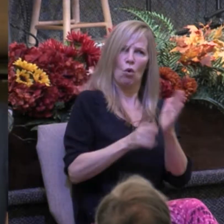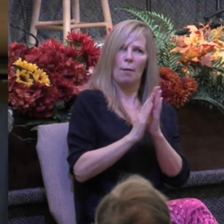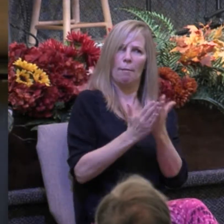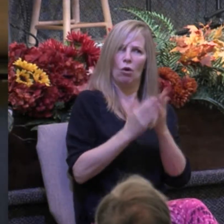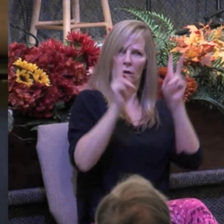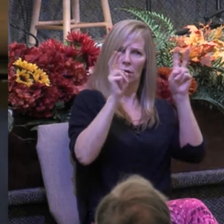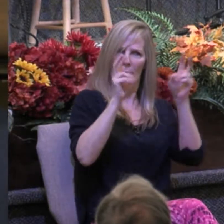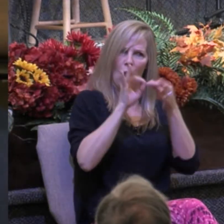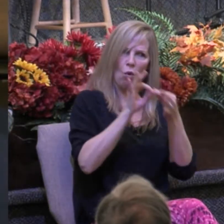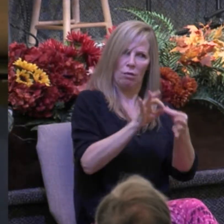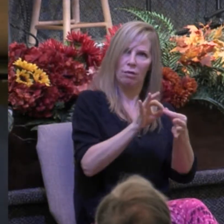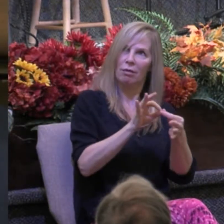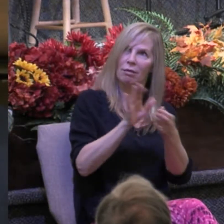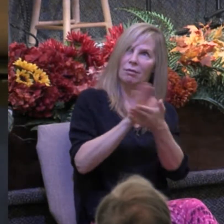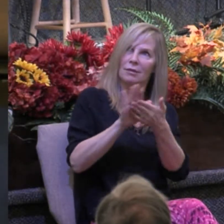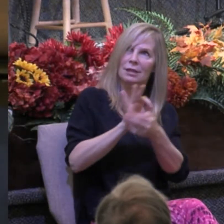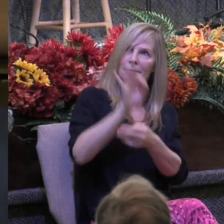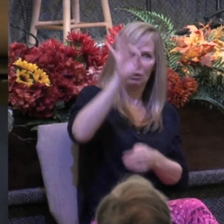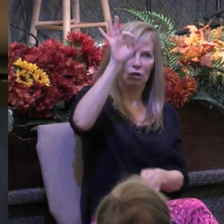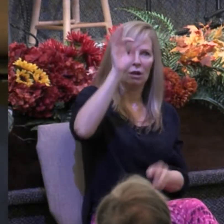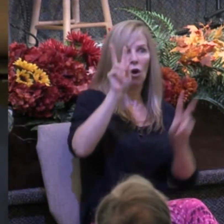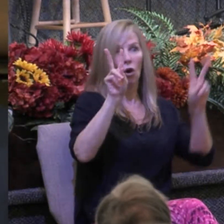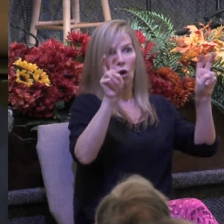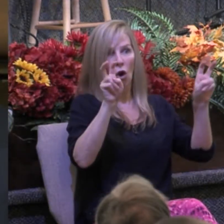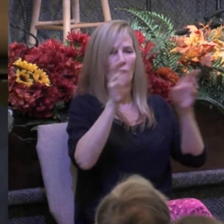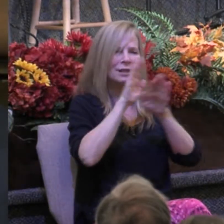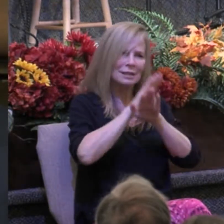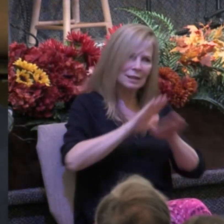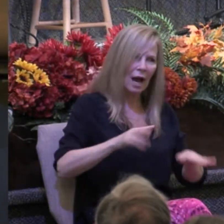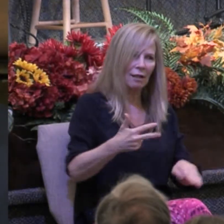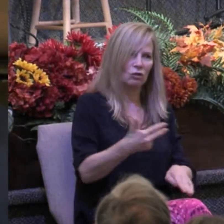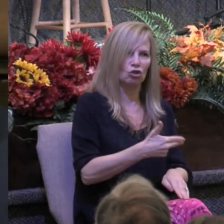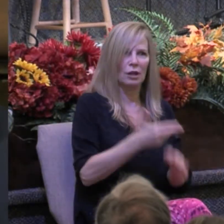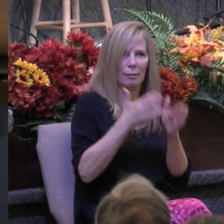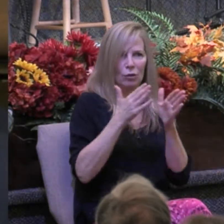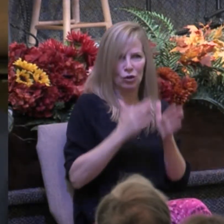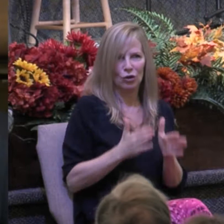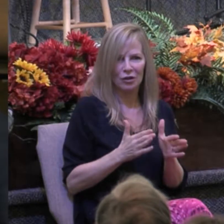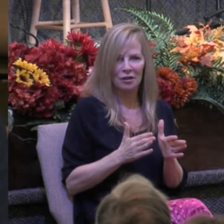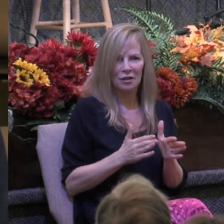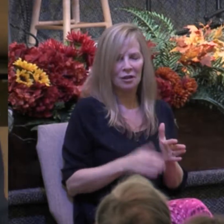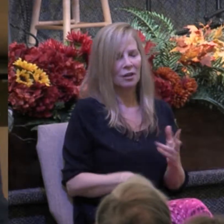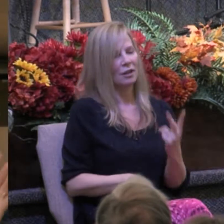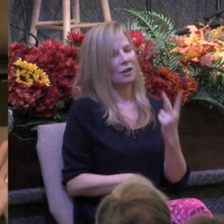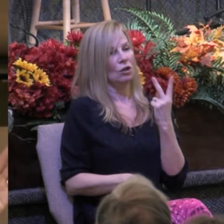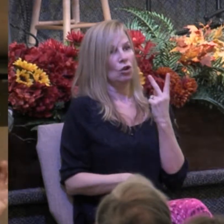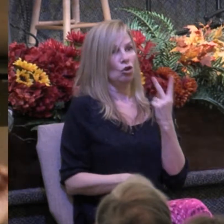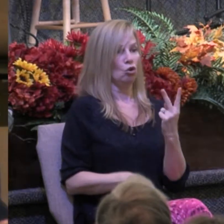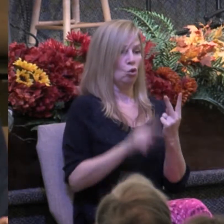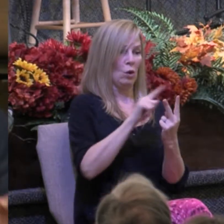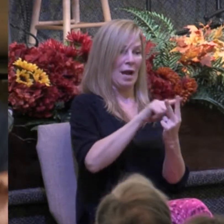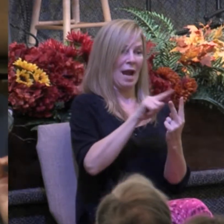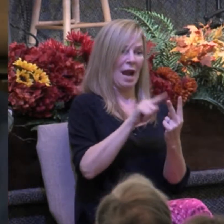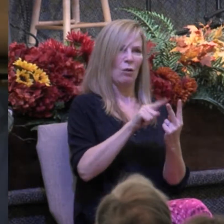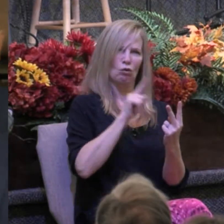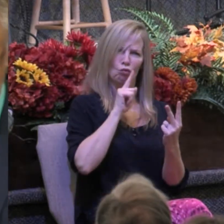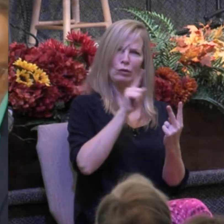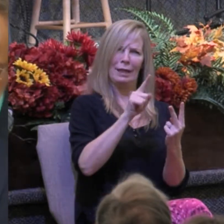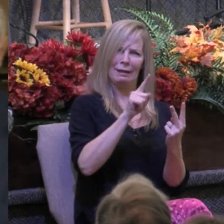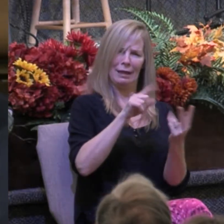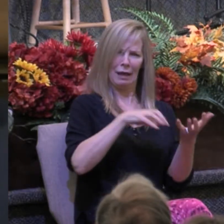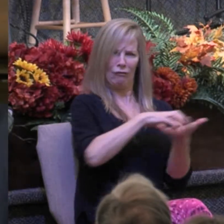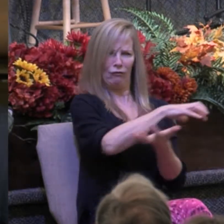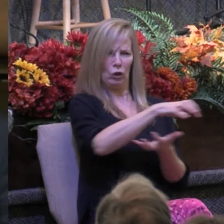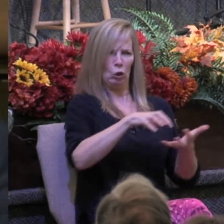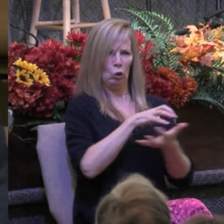The Silent Shepherd. He writes this: "Two errors regarding the doctrine of the Holy Spirit have clouded the contemporary